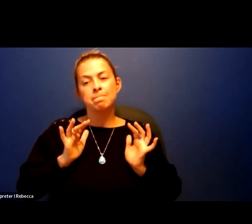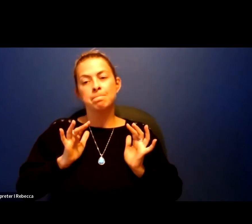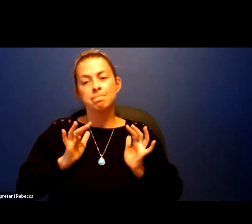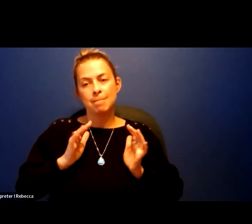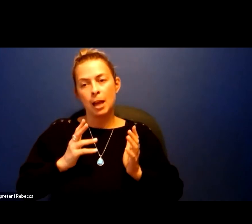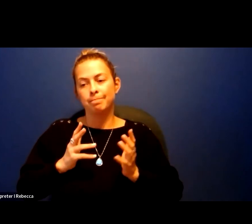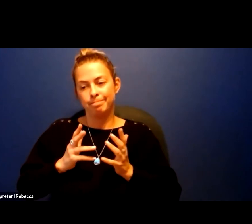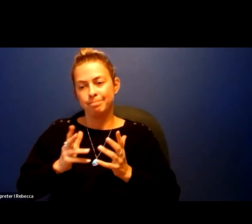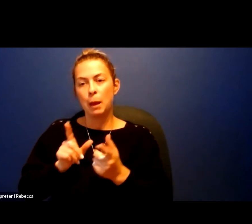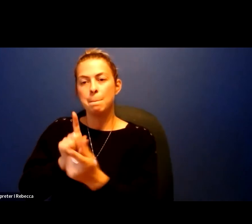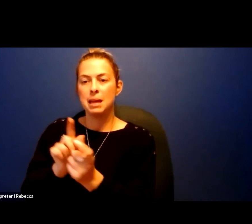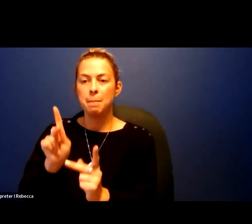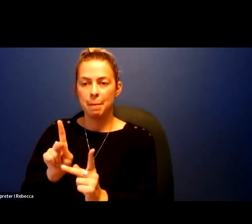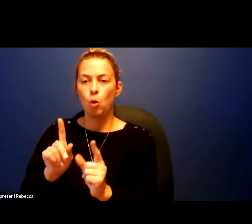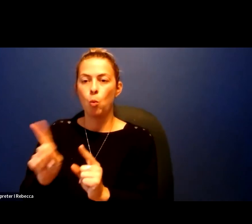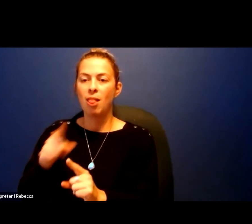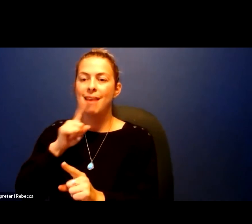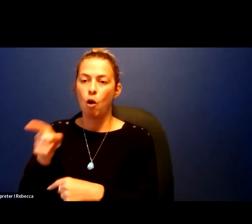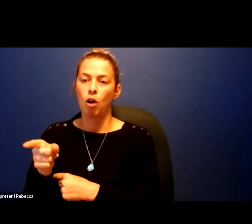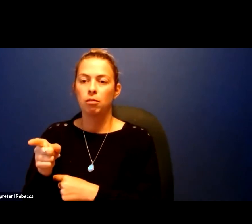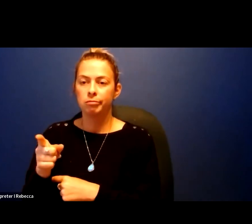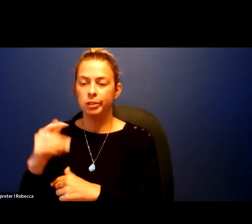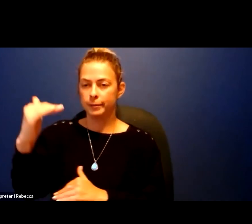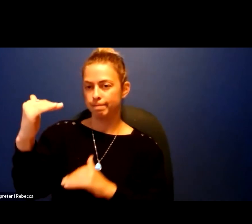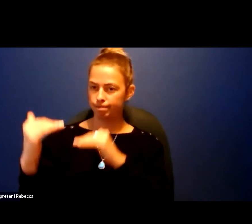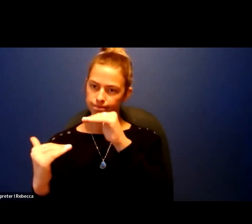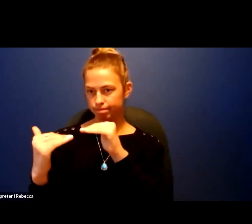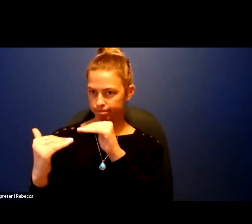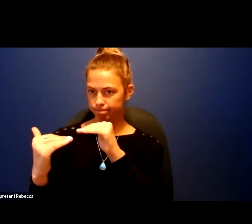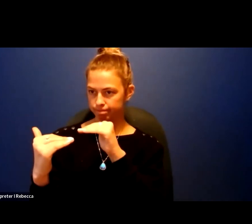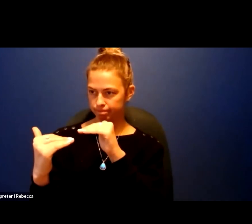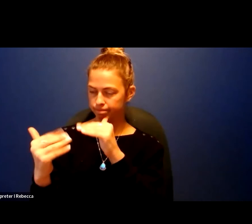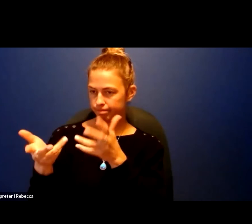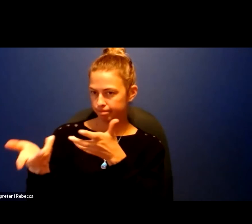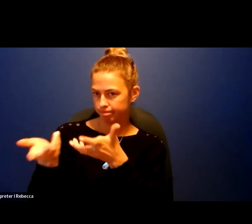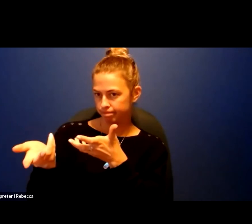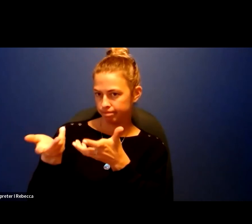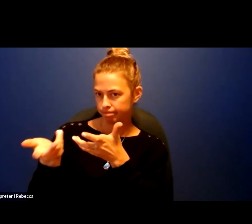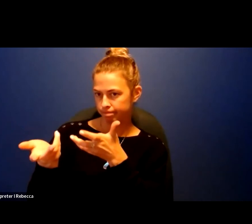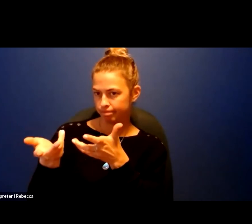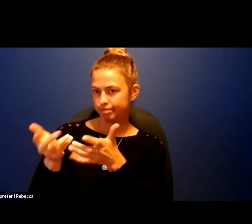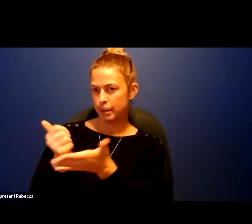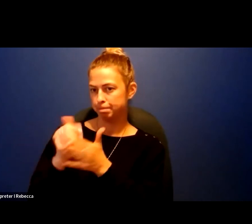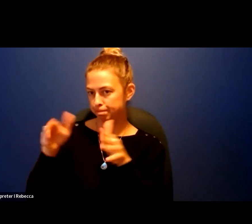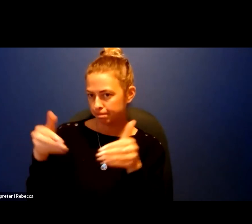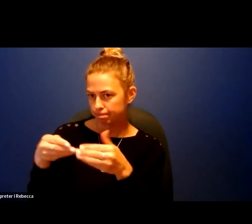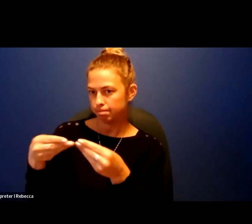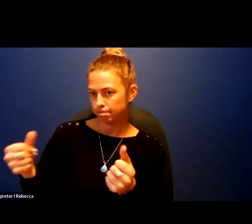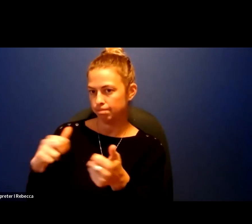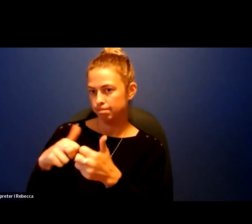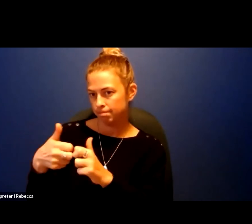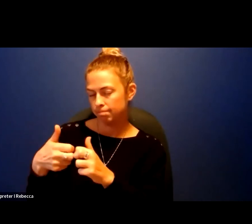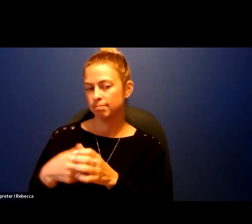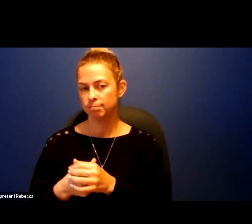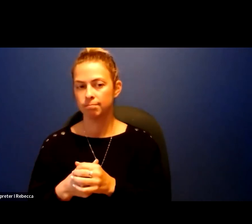earlier, a dialogue that then is fruitful and that maybe advances forward in some